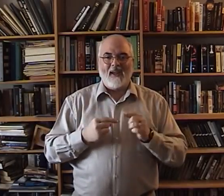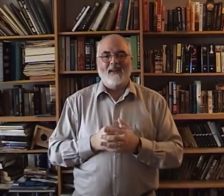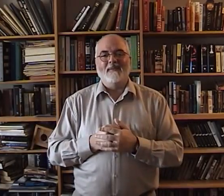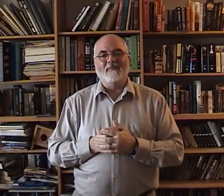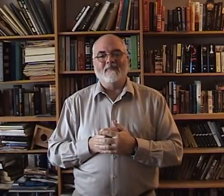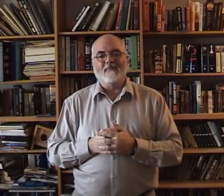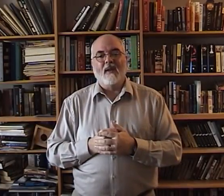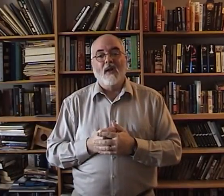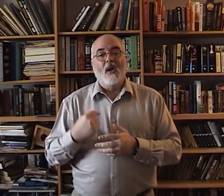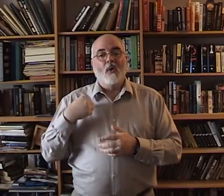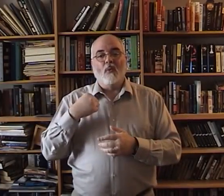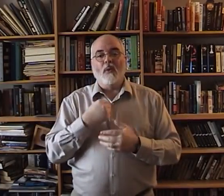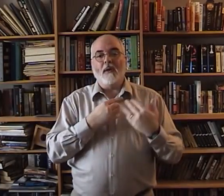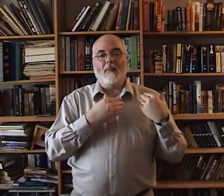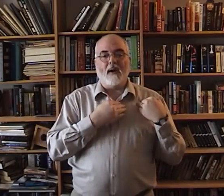Pain. We bear.